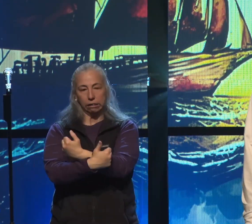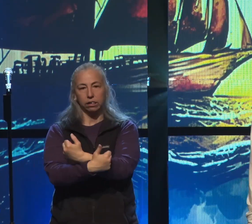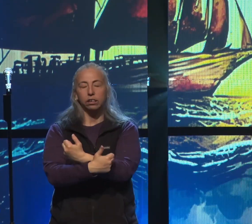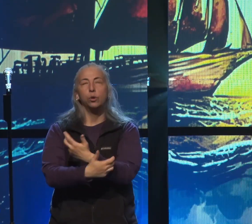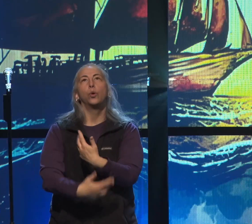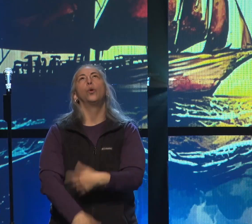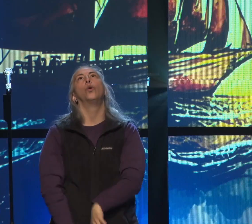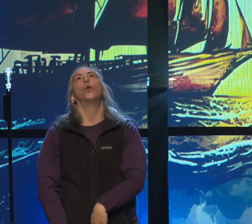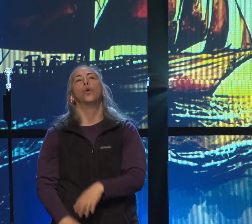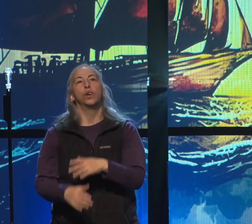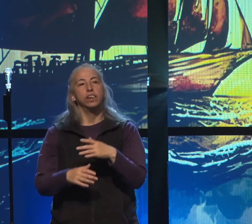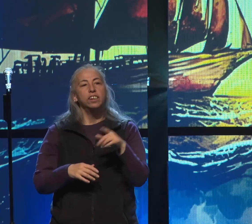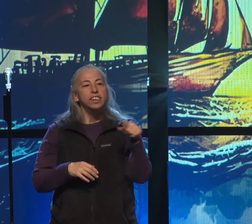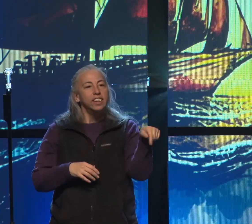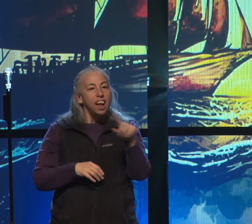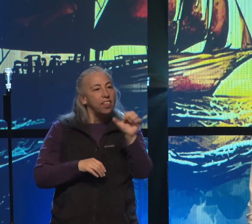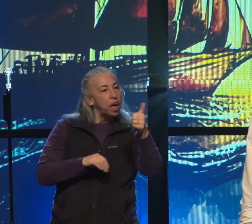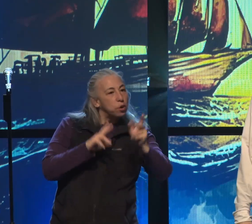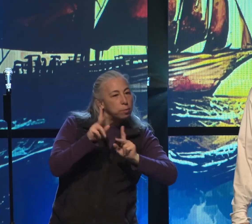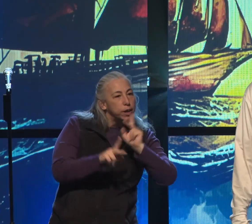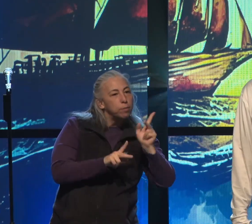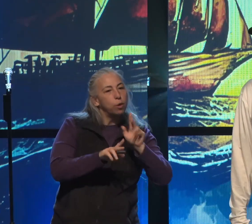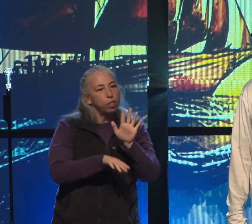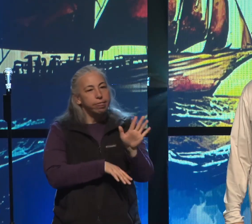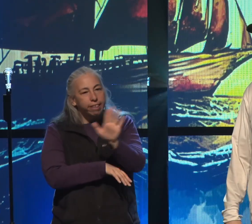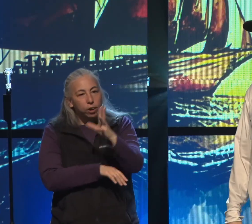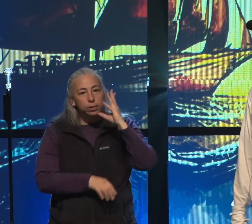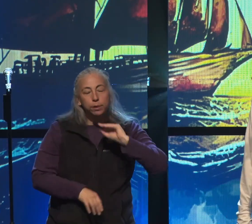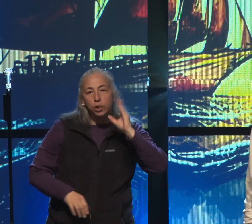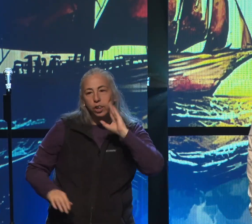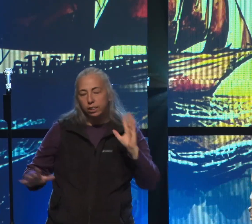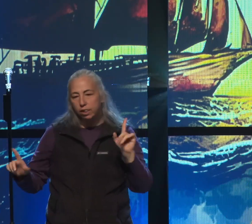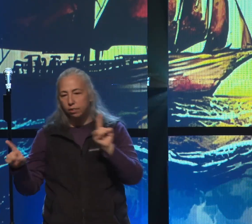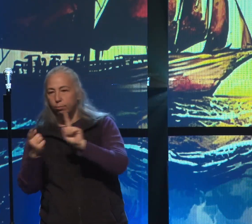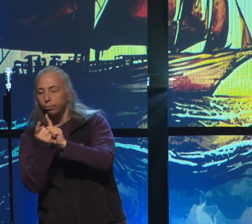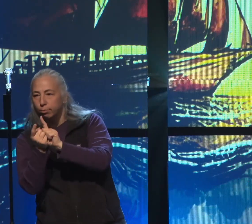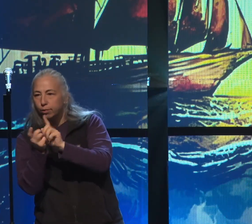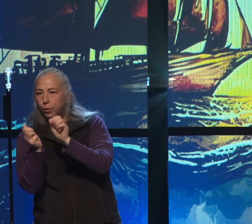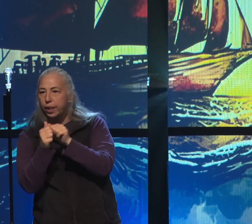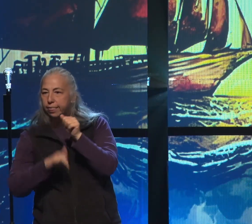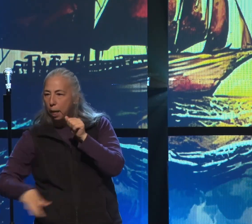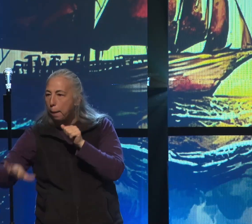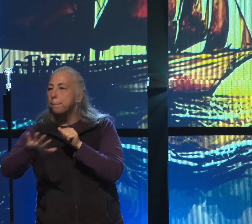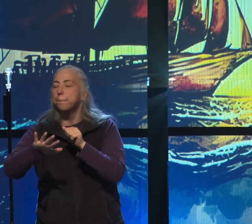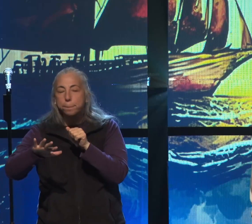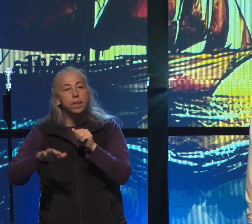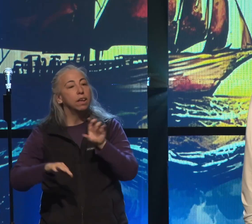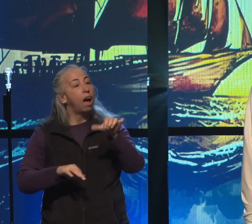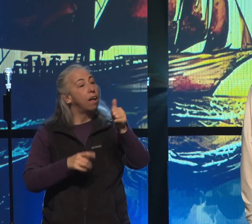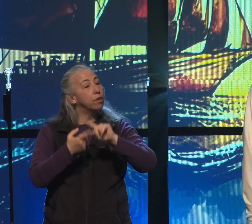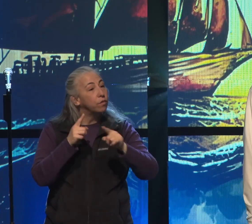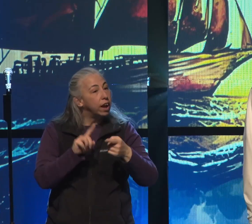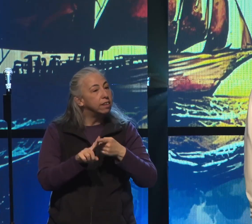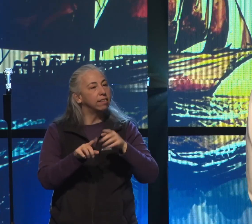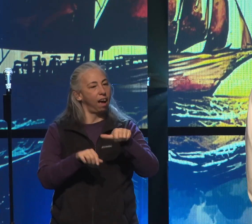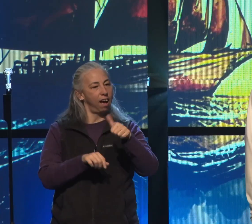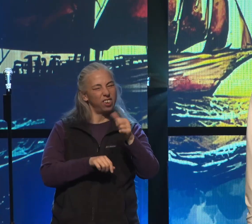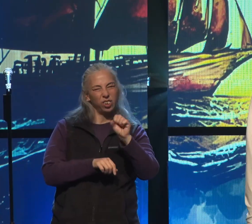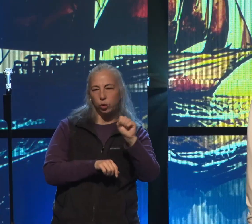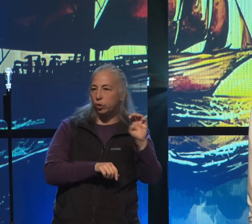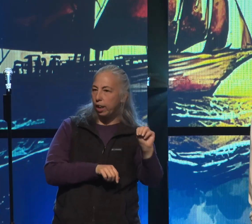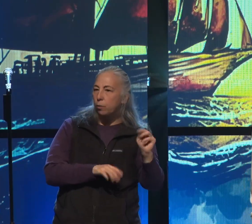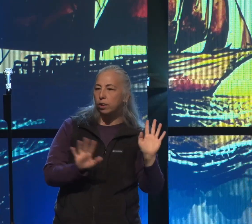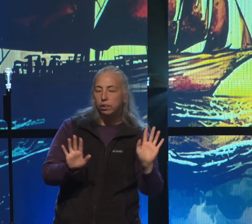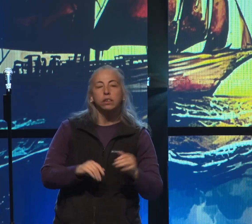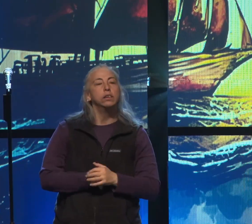crashing into, right? These other people, experiences, right? People that surround us, our social networks, so to speak, right? And then the